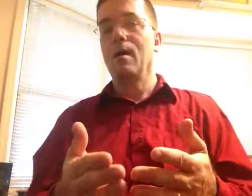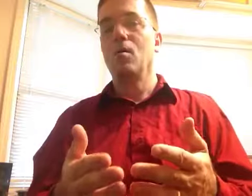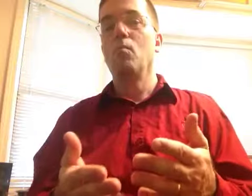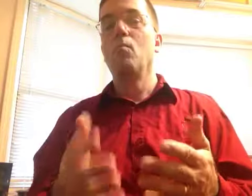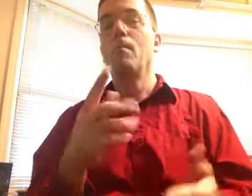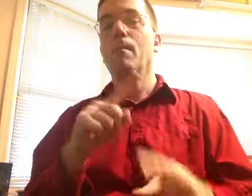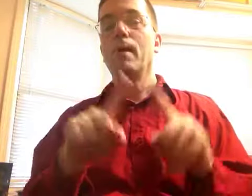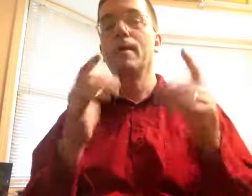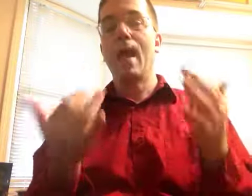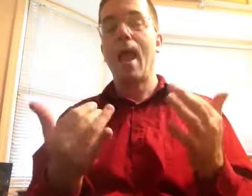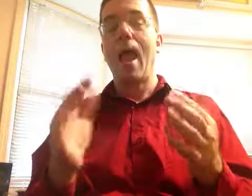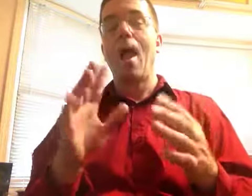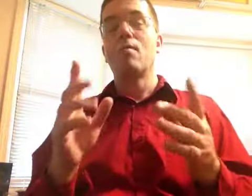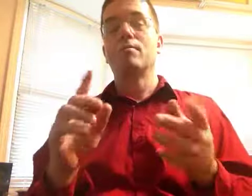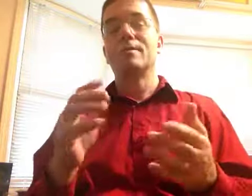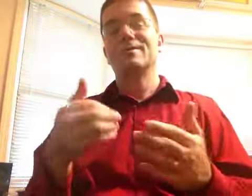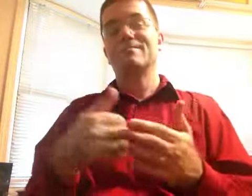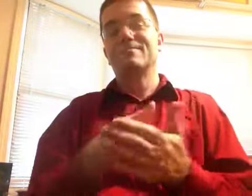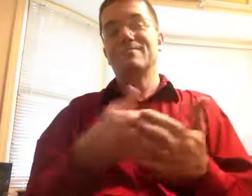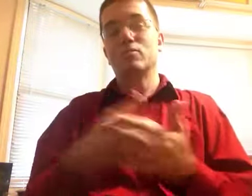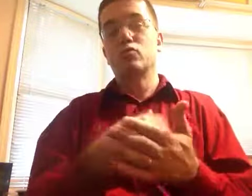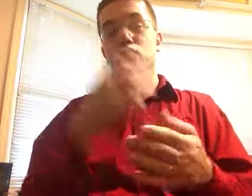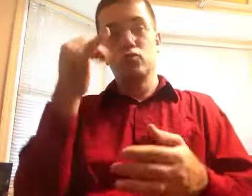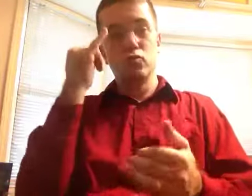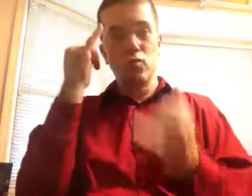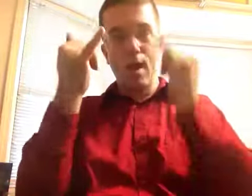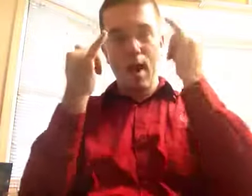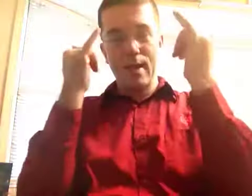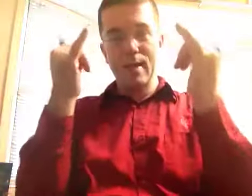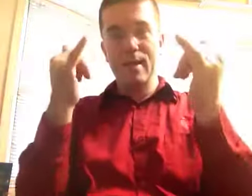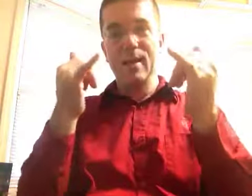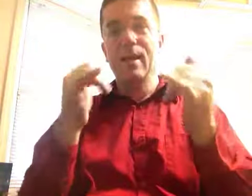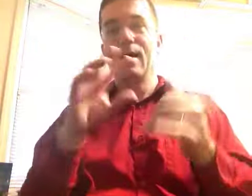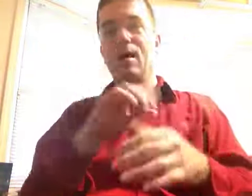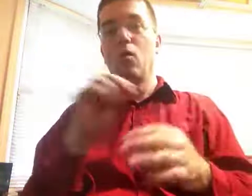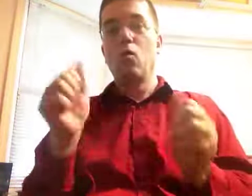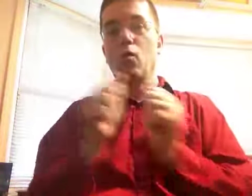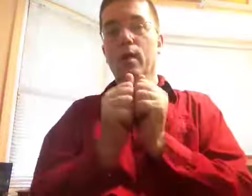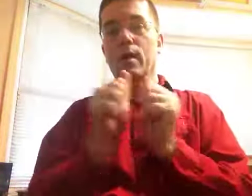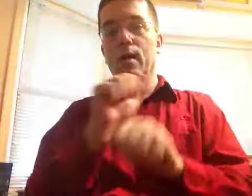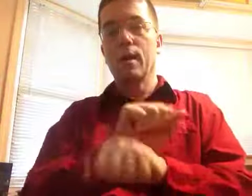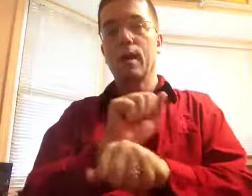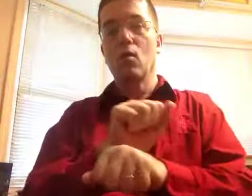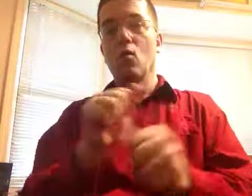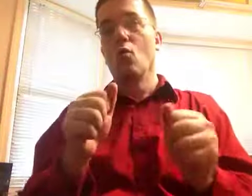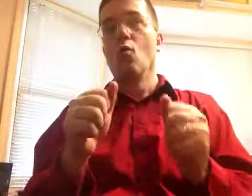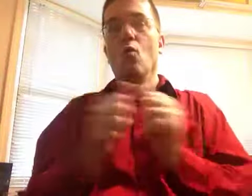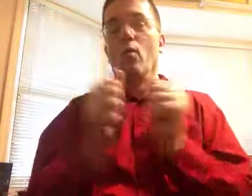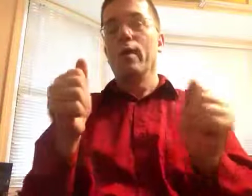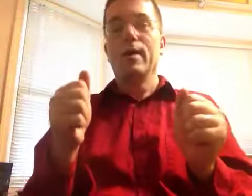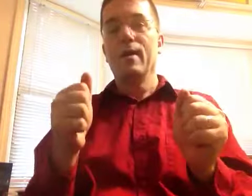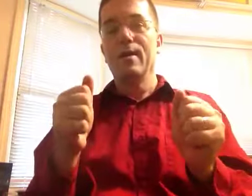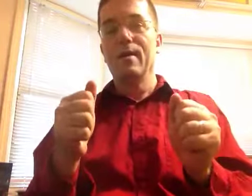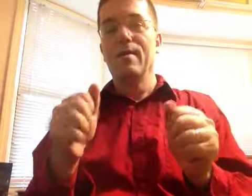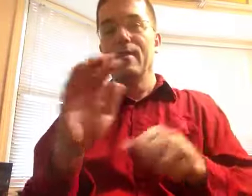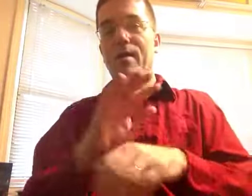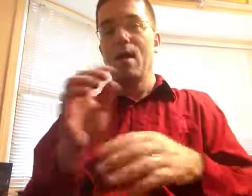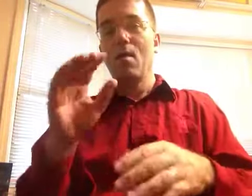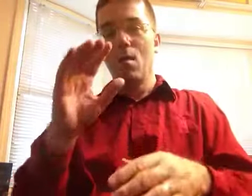hoping that will take off too. So he's looking at other things, but it's just right now not providing. You don't think electronic dog fences are competitive and people want a lot